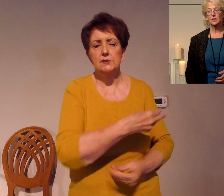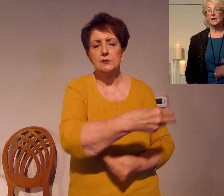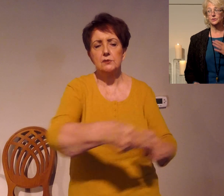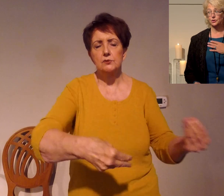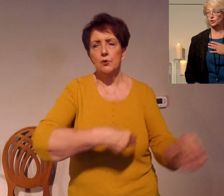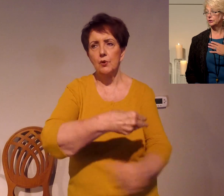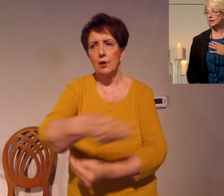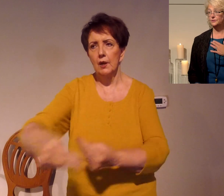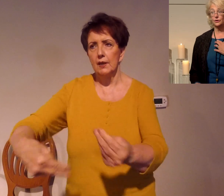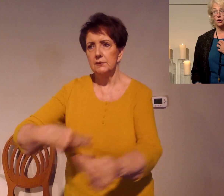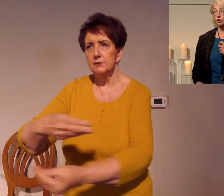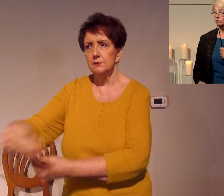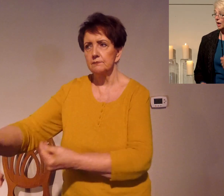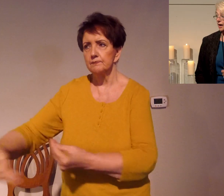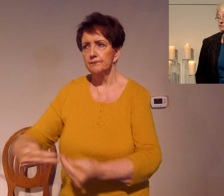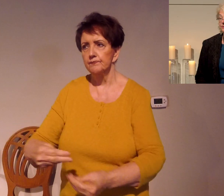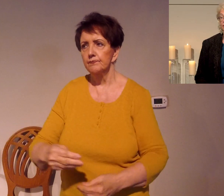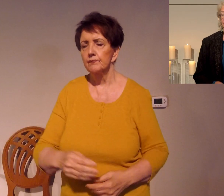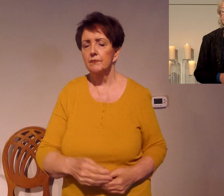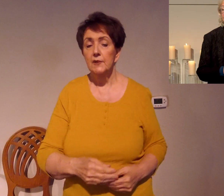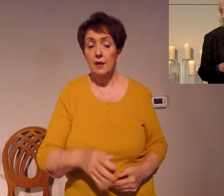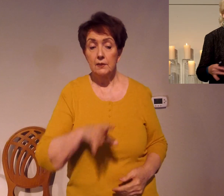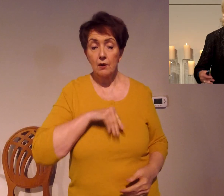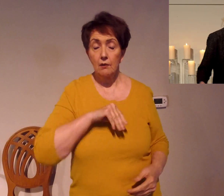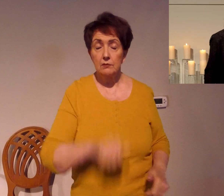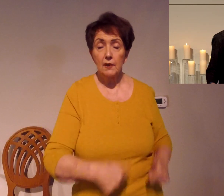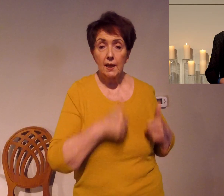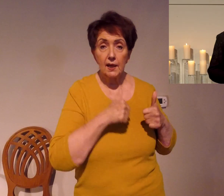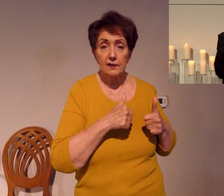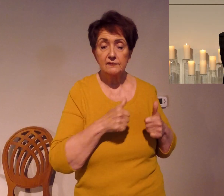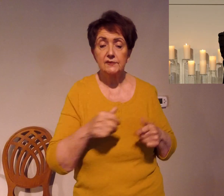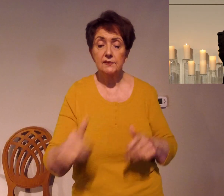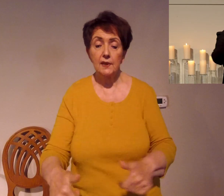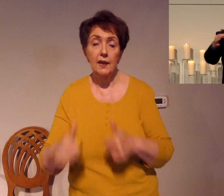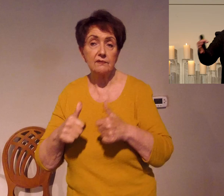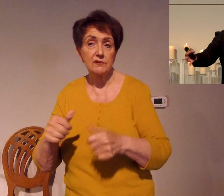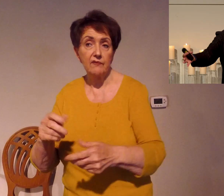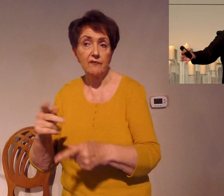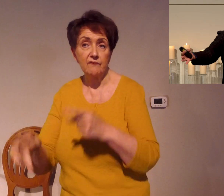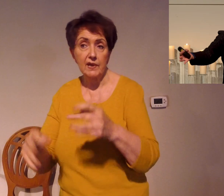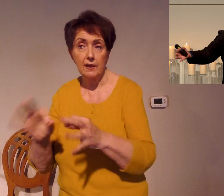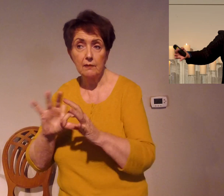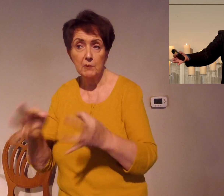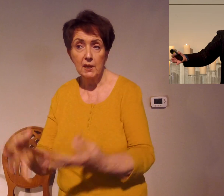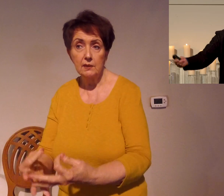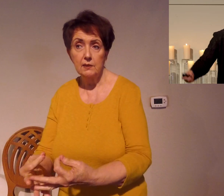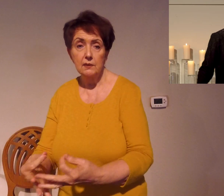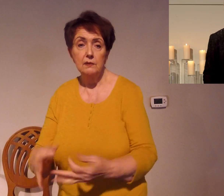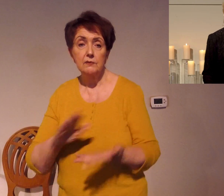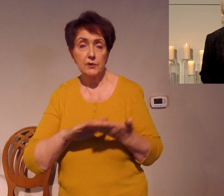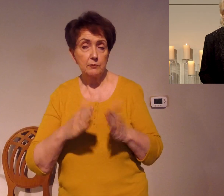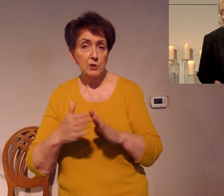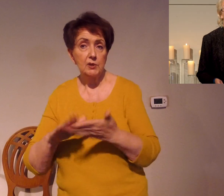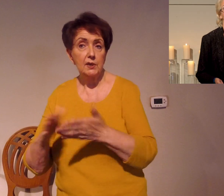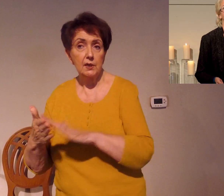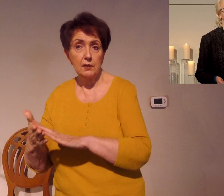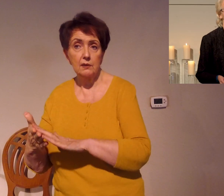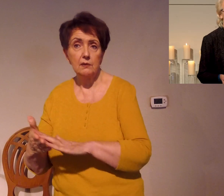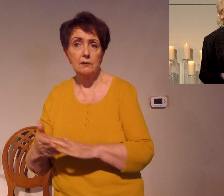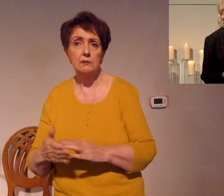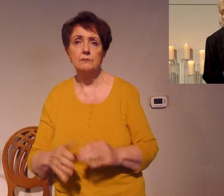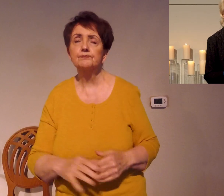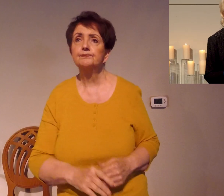circulates in our own lives, in the lives of our family, in the lives of the communities and places that we're a part